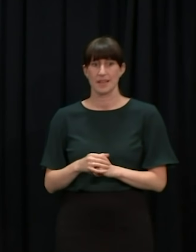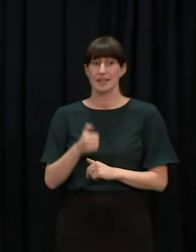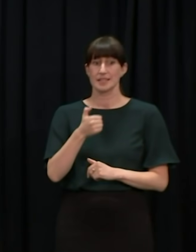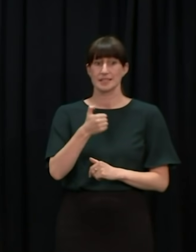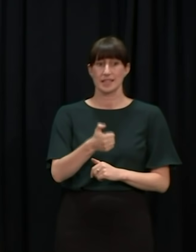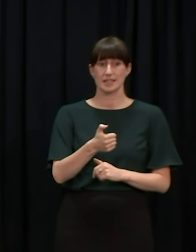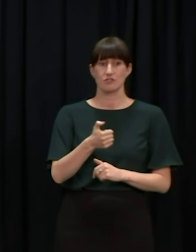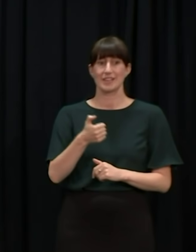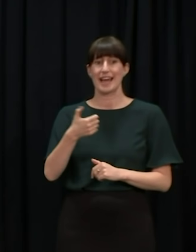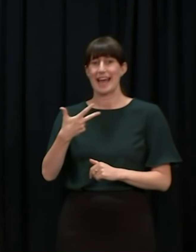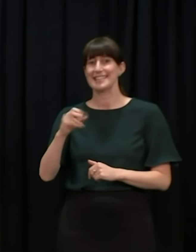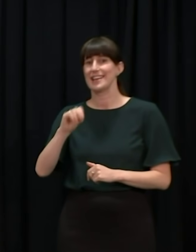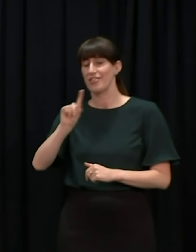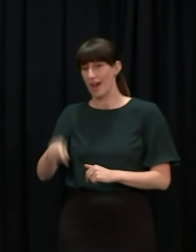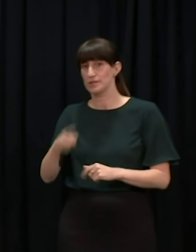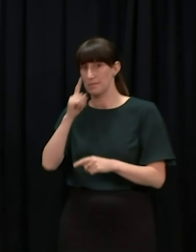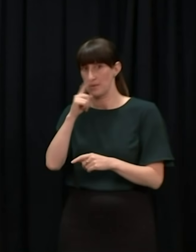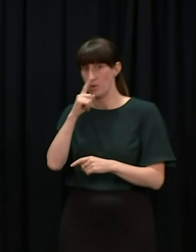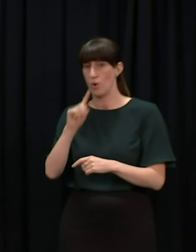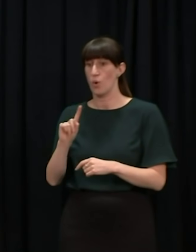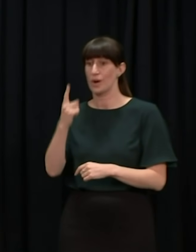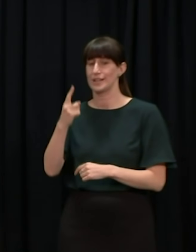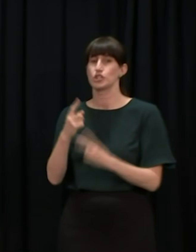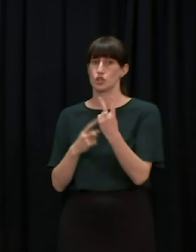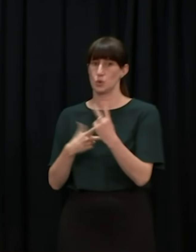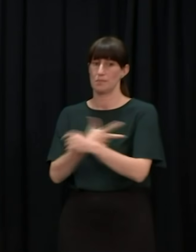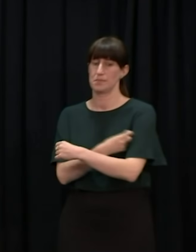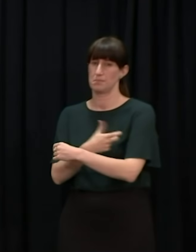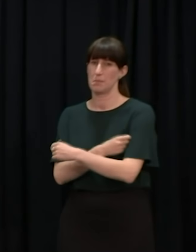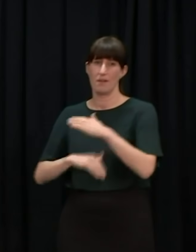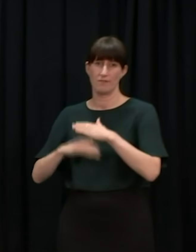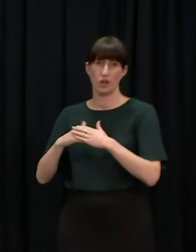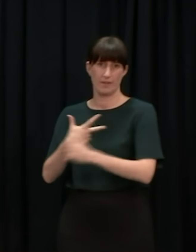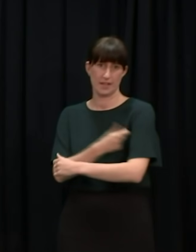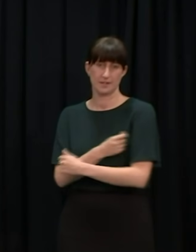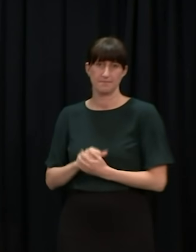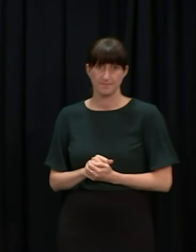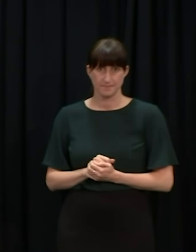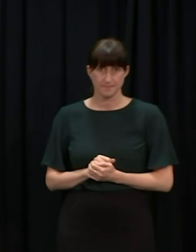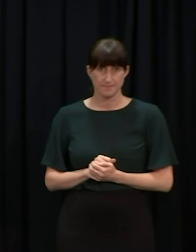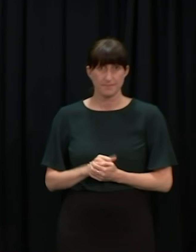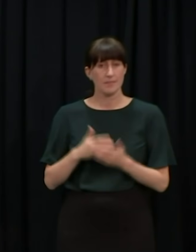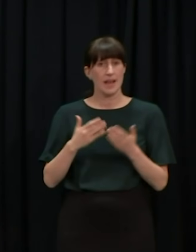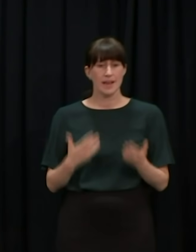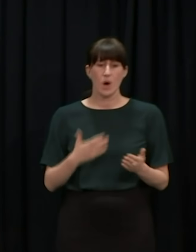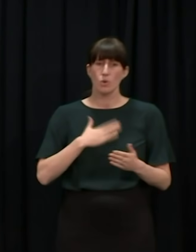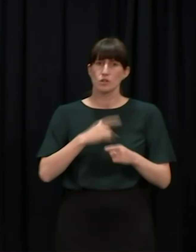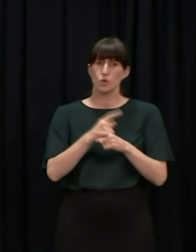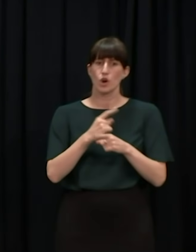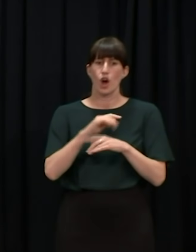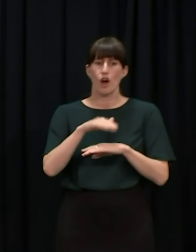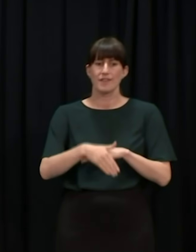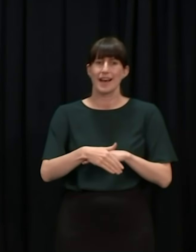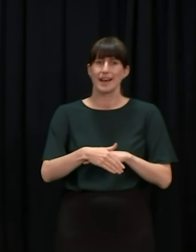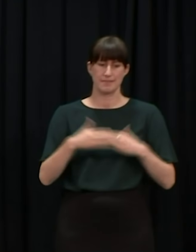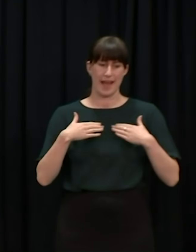have received both doses, meaning they're fully vaccinated. So I now want to talk a bit about vaccination of our health workforce. We've